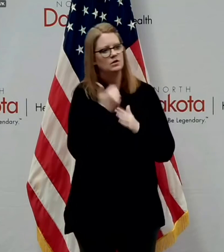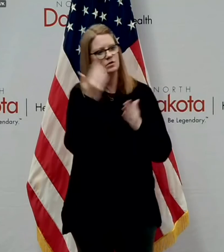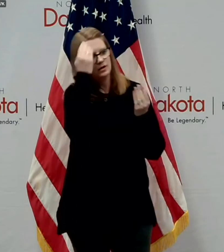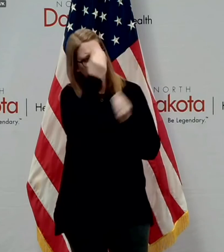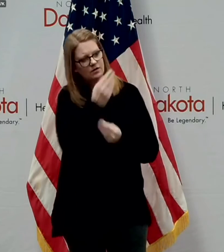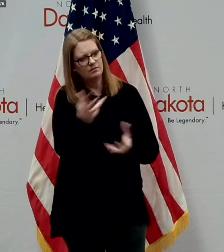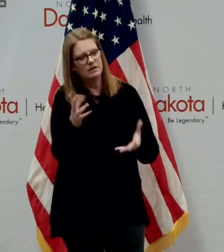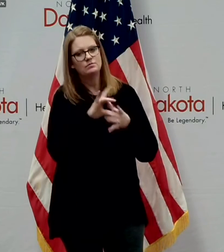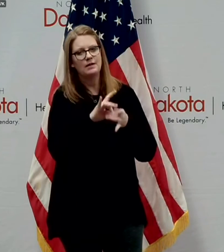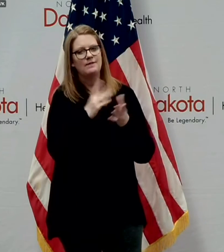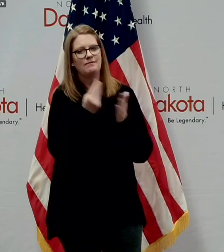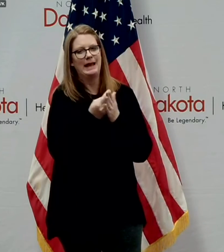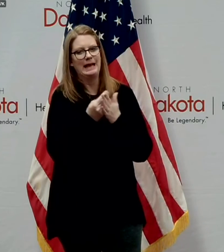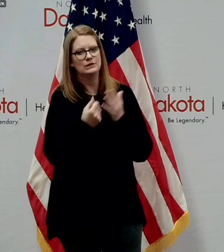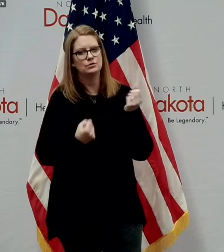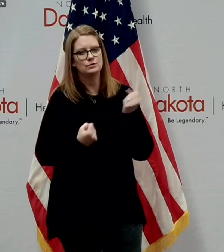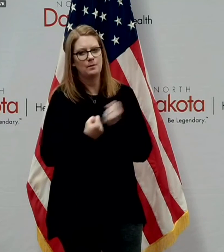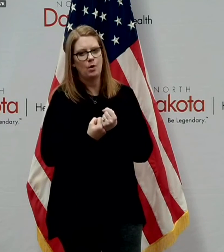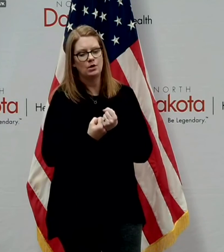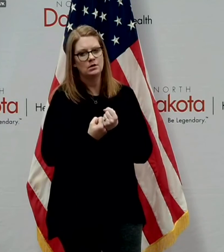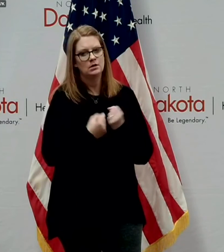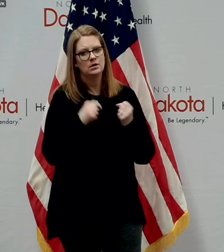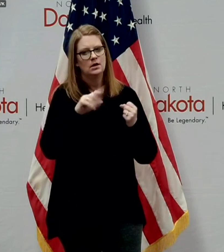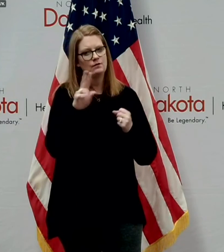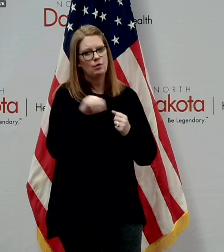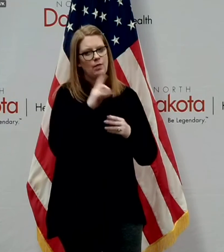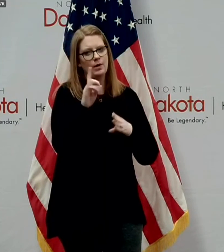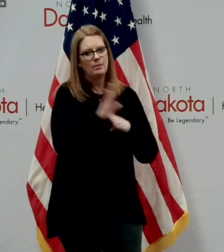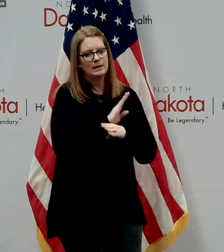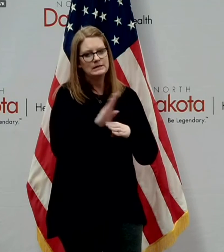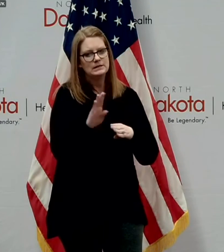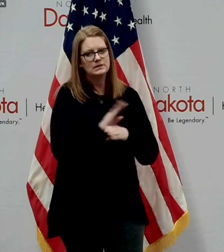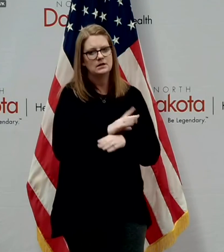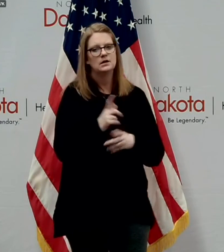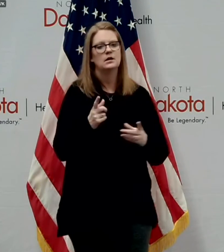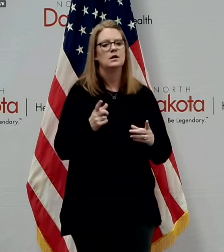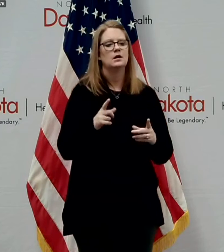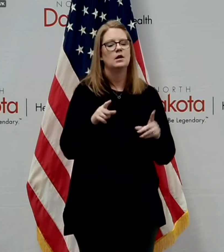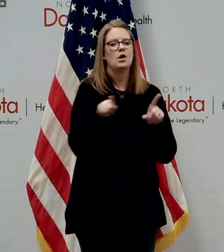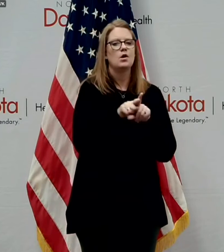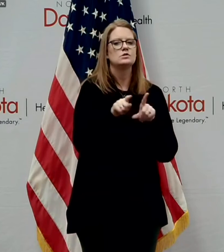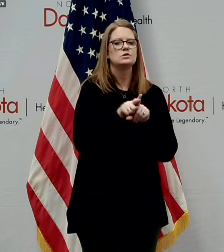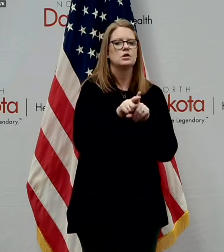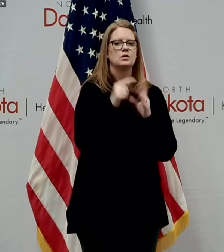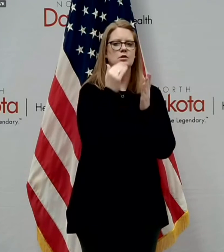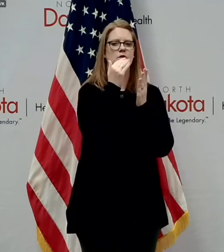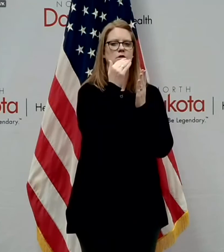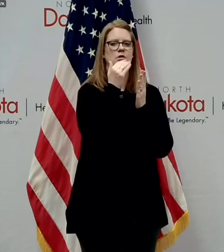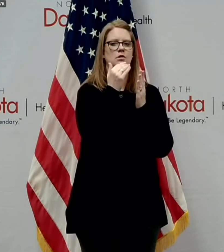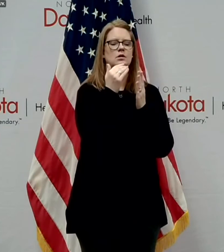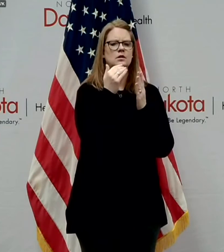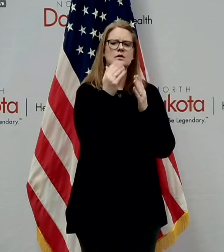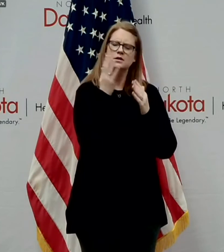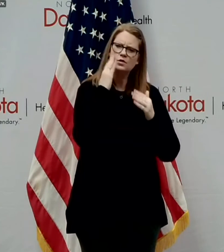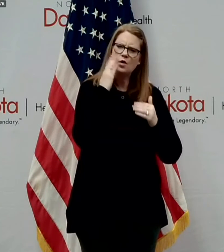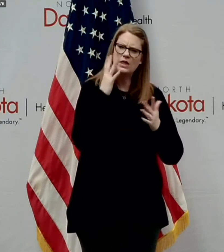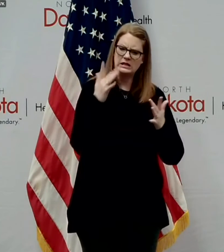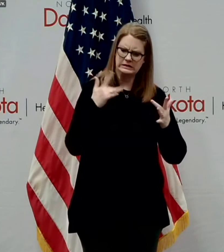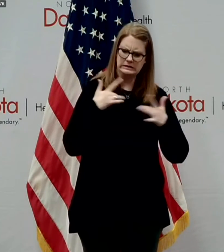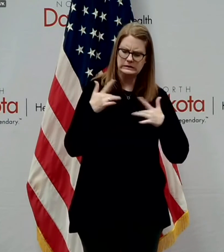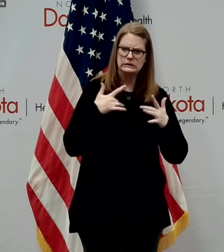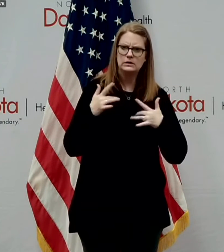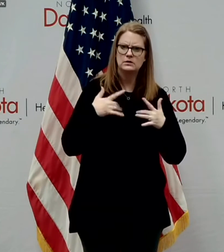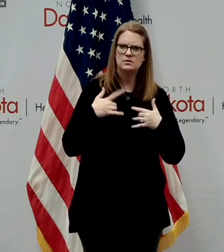about financial support for North Dakota businesses. Also on the agenda, there have been increasing concerns, of course, when there's this much